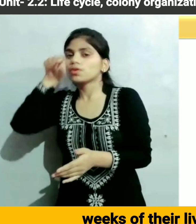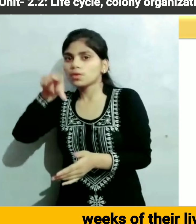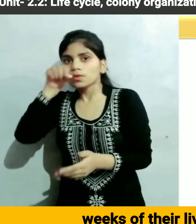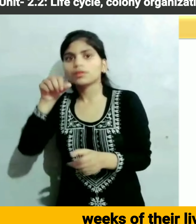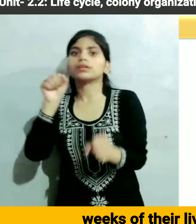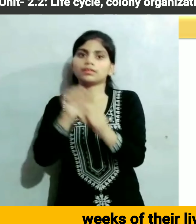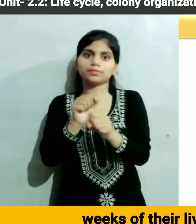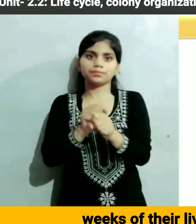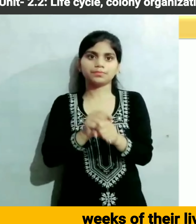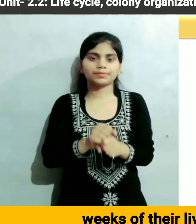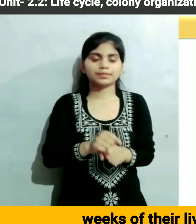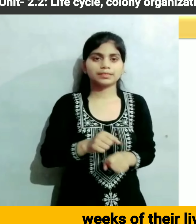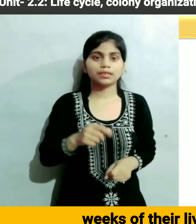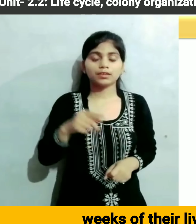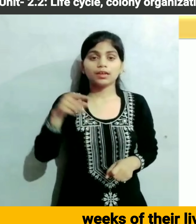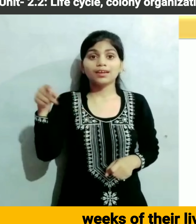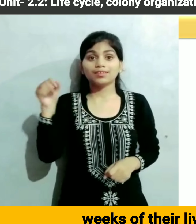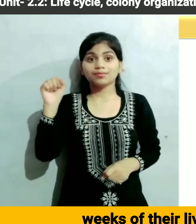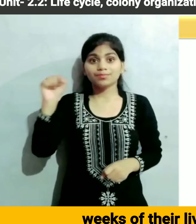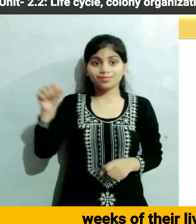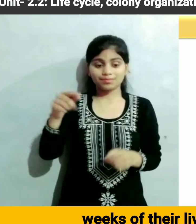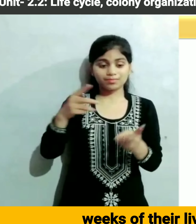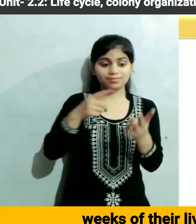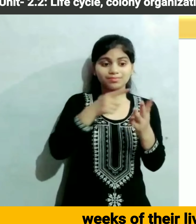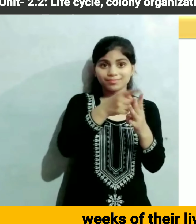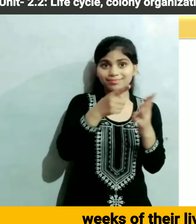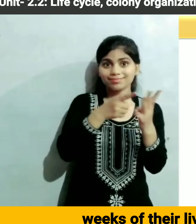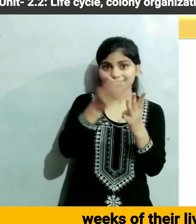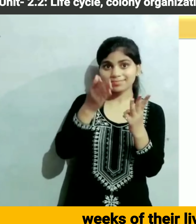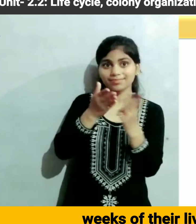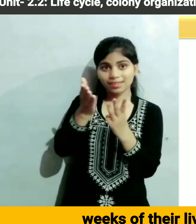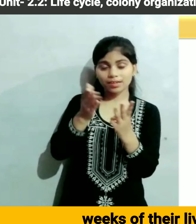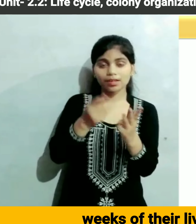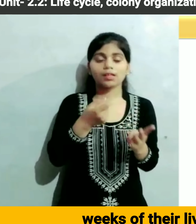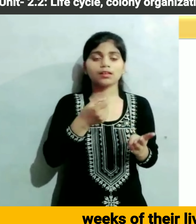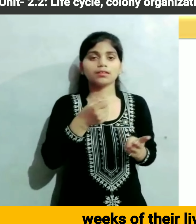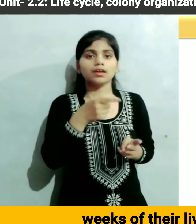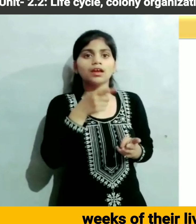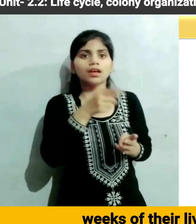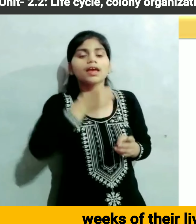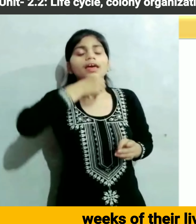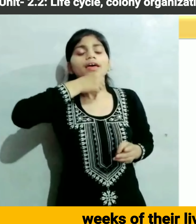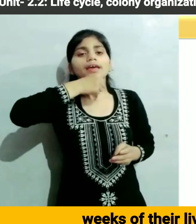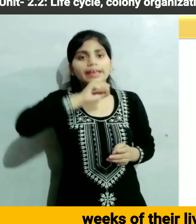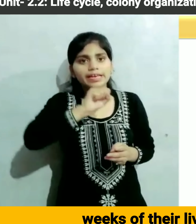Age-dependent duties of worker bees are mentioned in this chart.